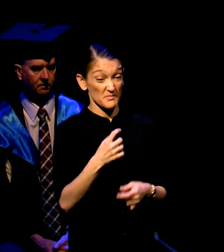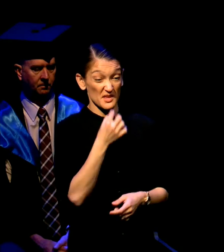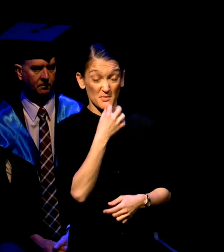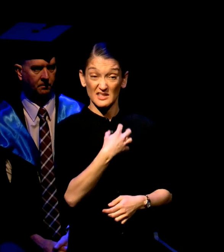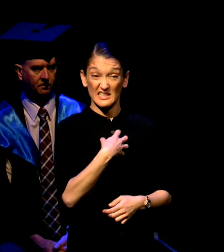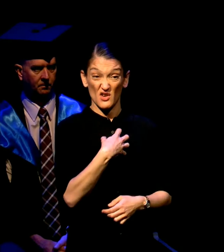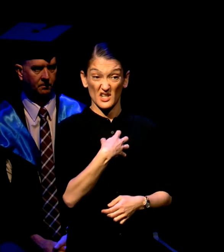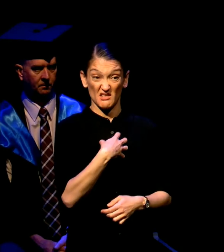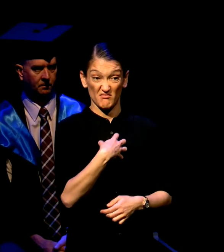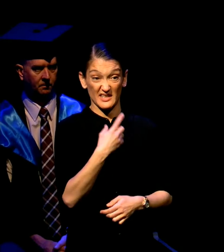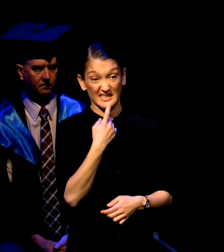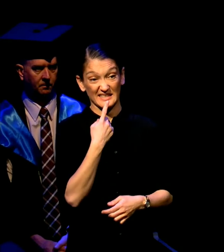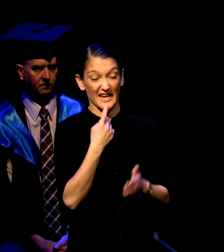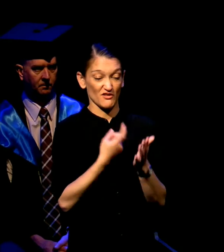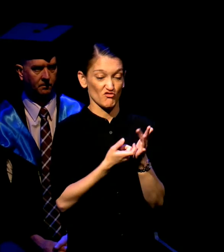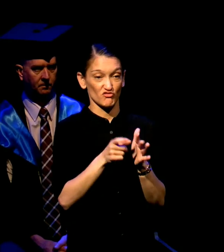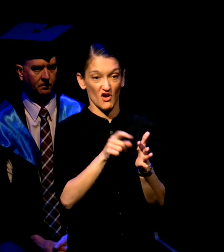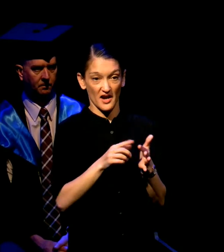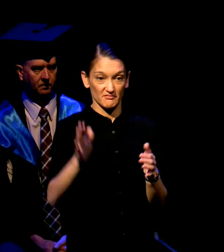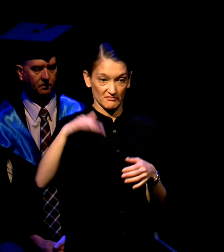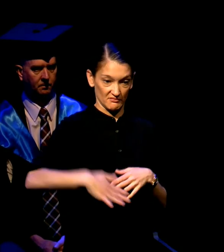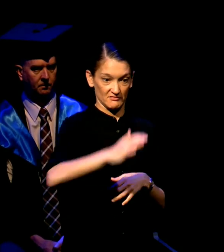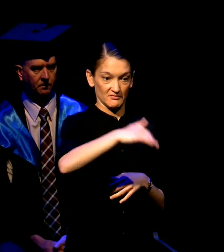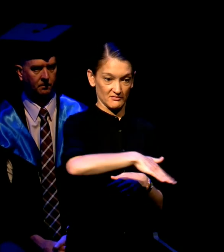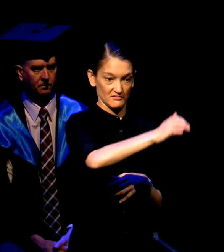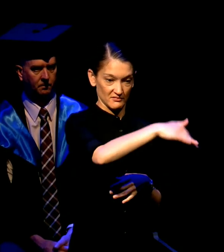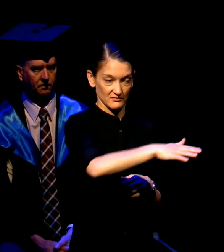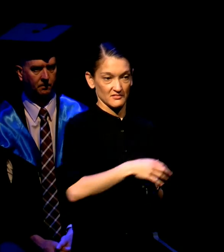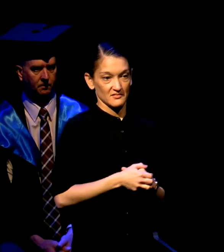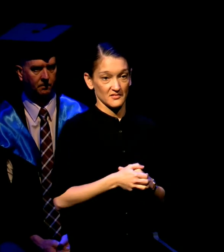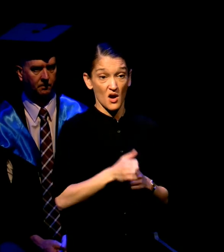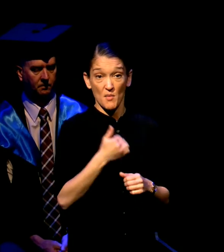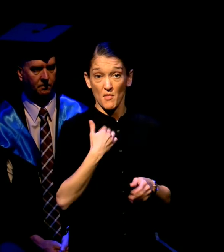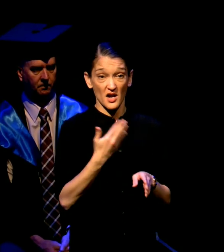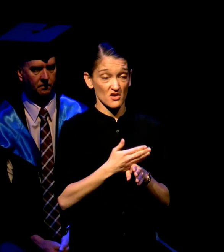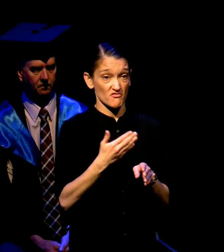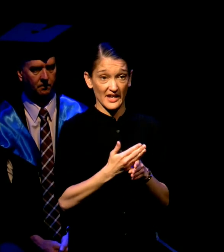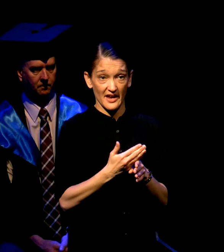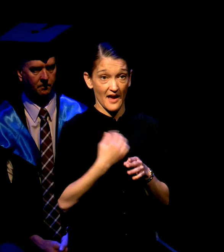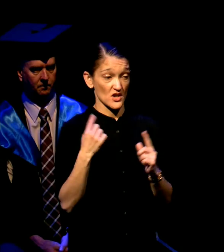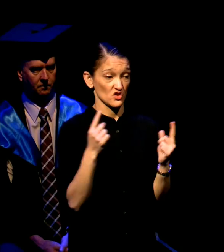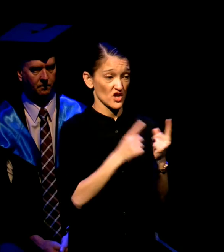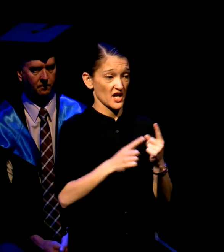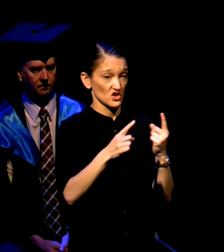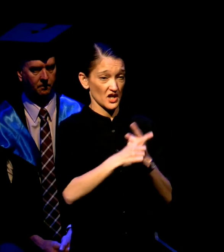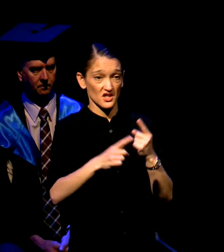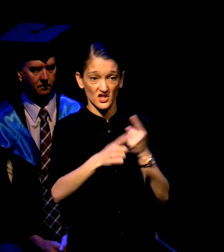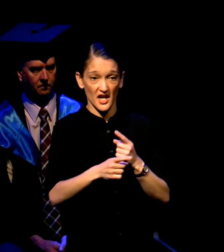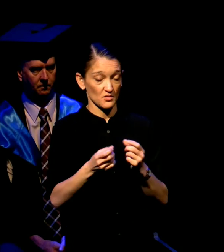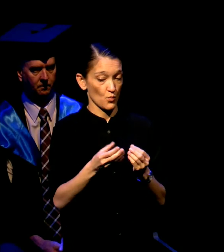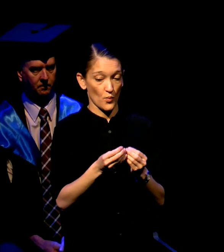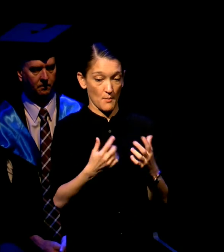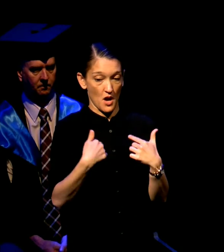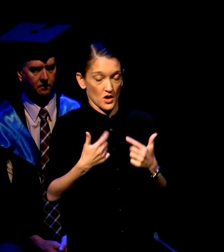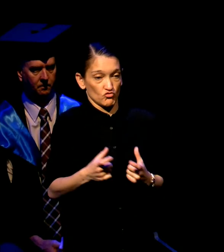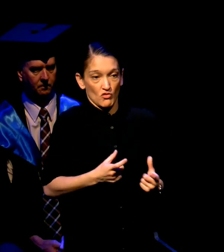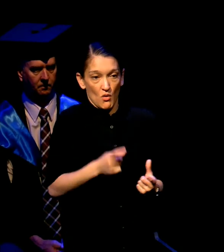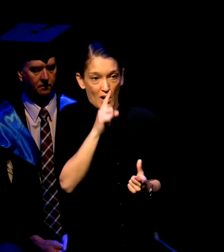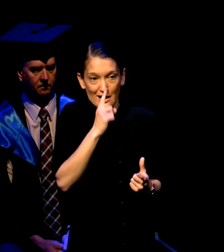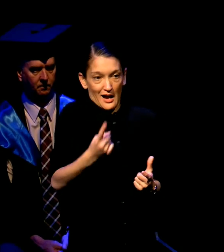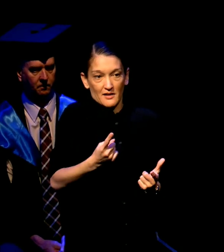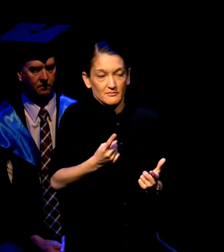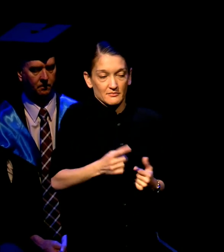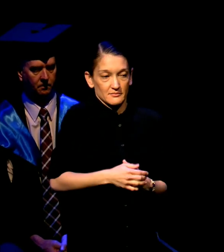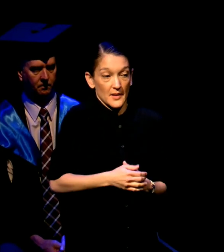ride. My career has been buffeted by forces of change outside my control. But for every challenge, every job